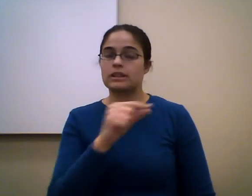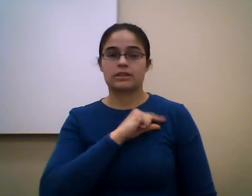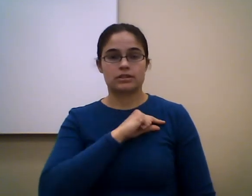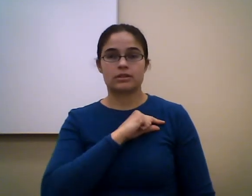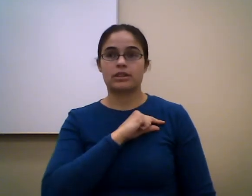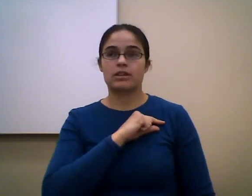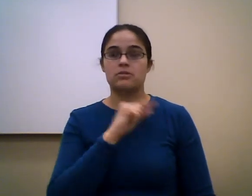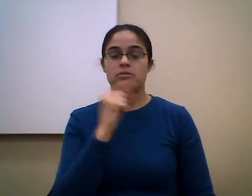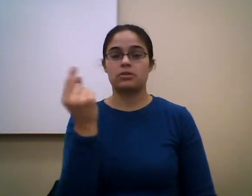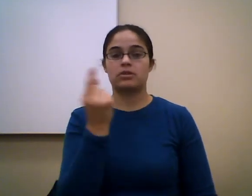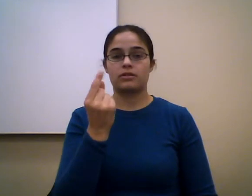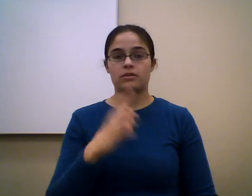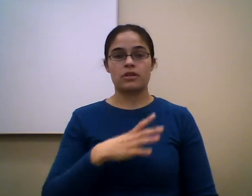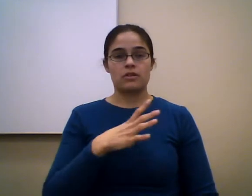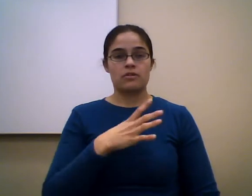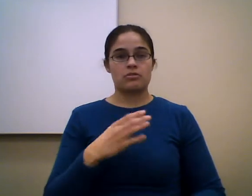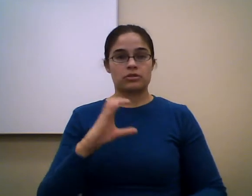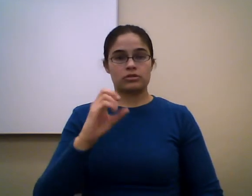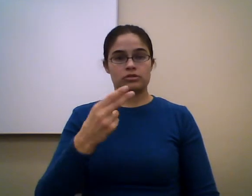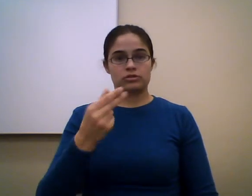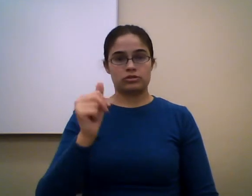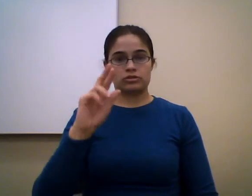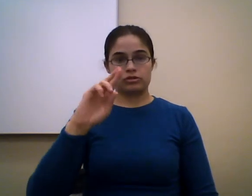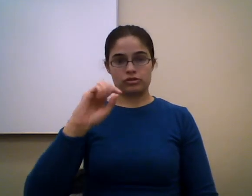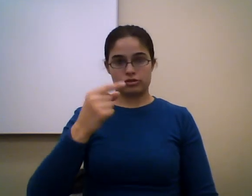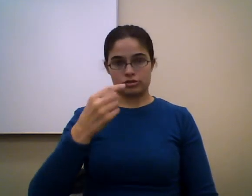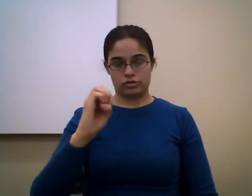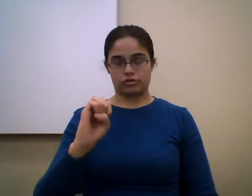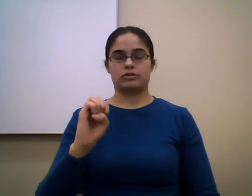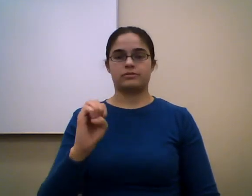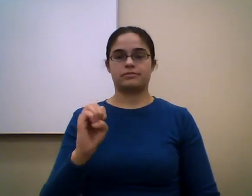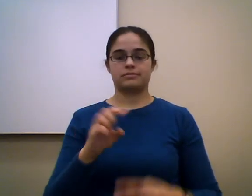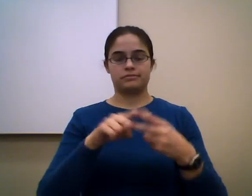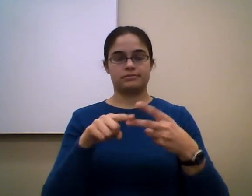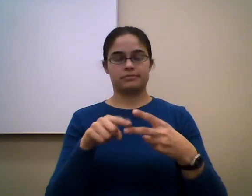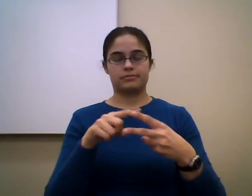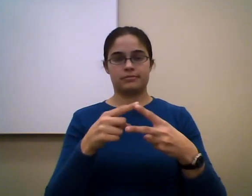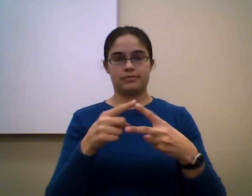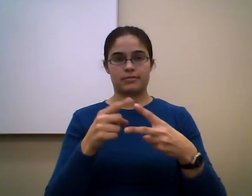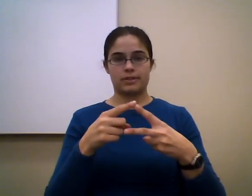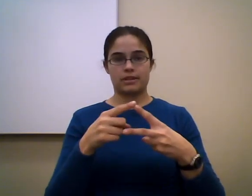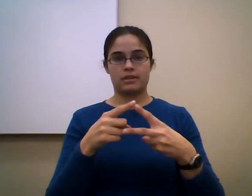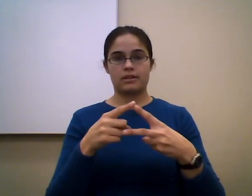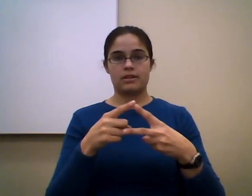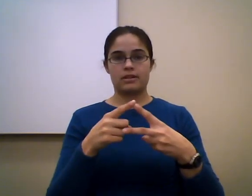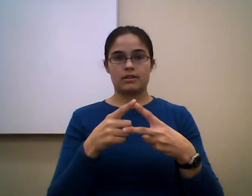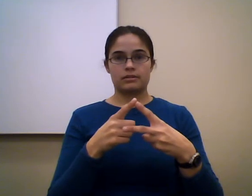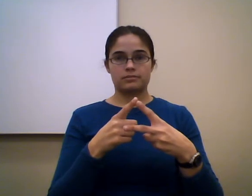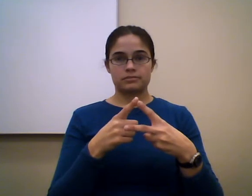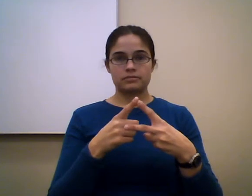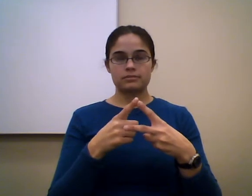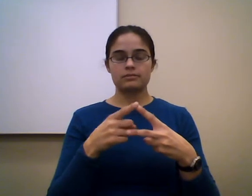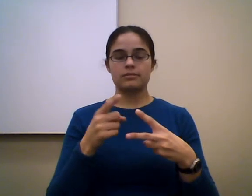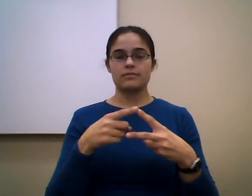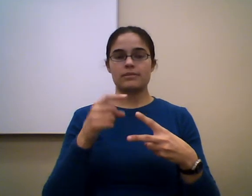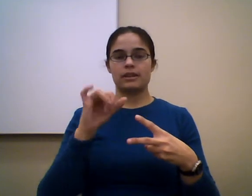the prosecutor. The formal charges are made up in two forms. One is called an indictment, the other called an